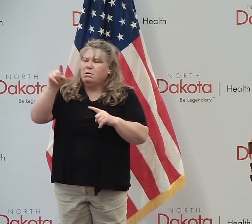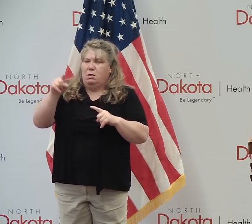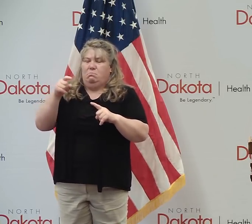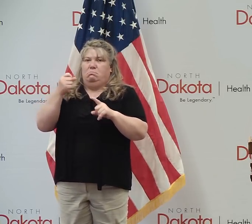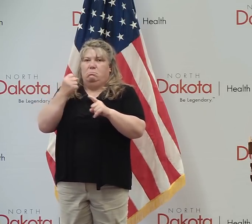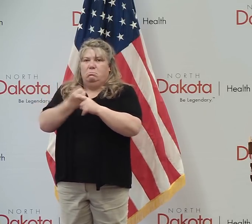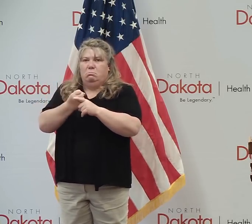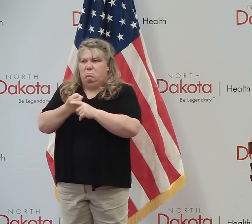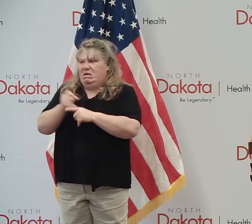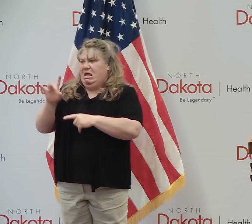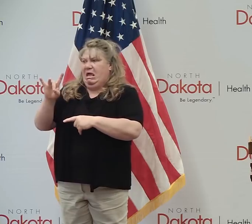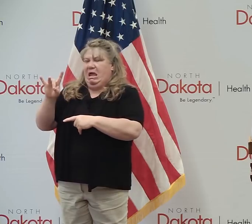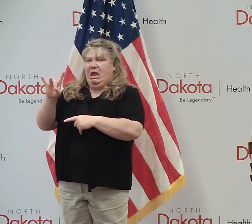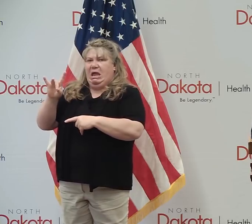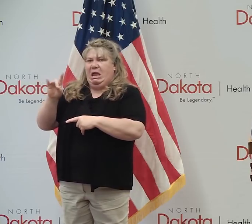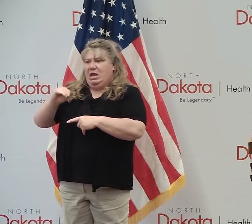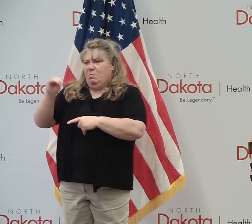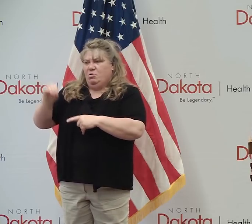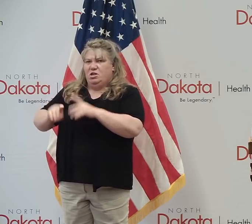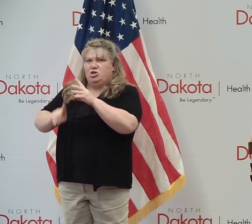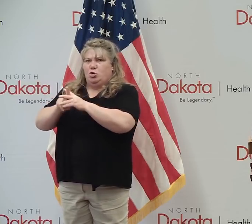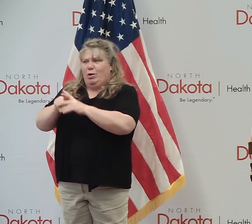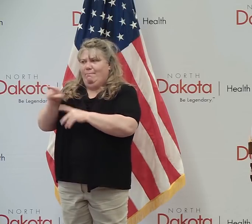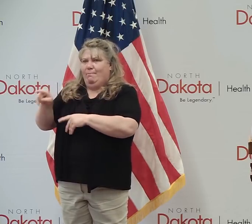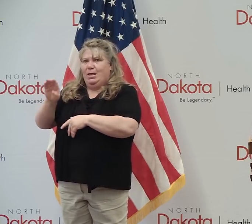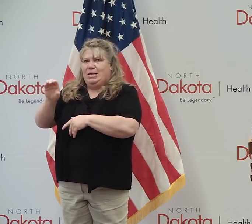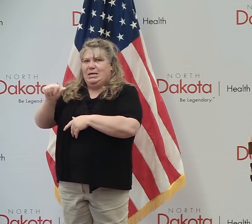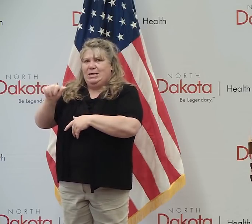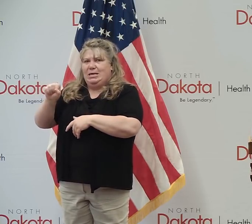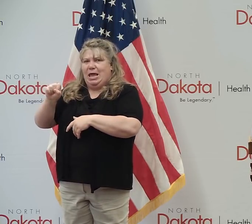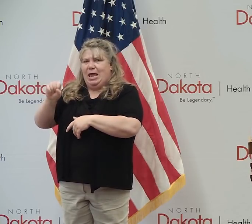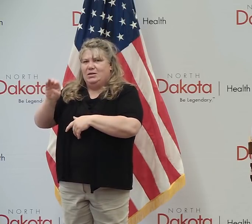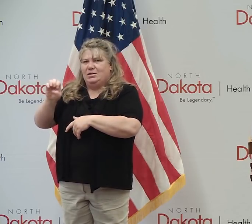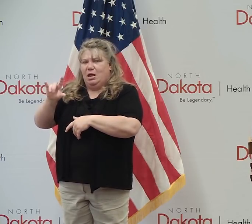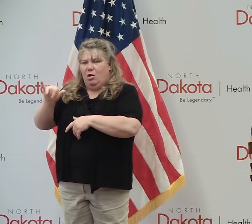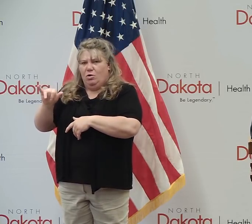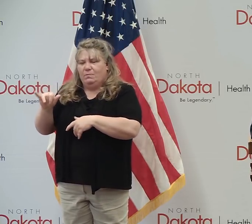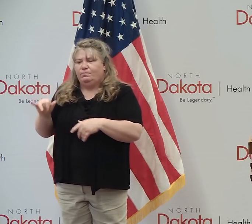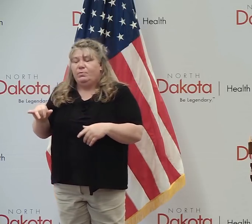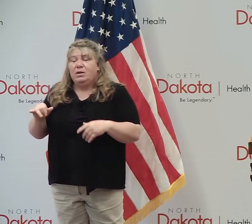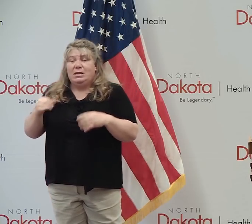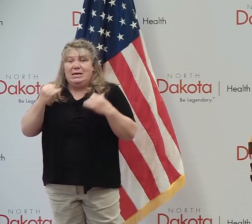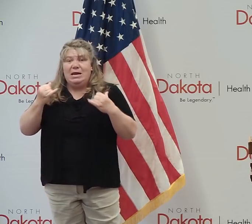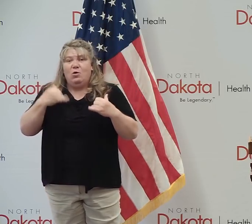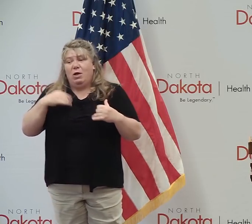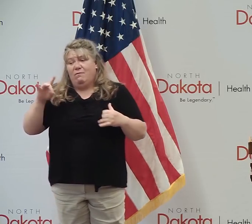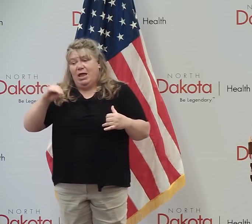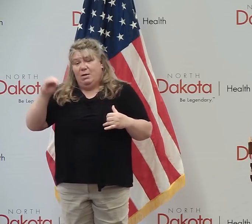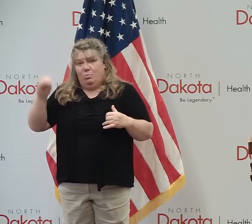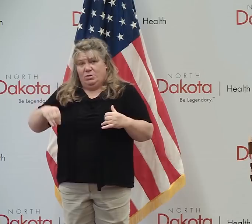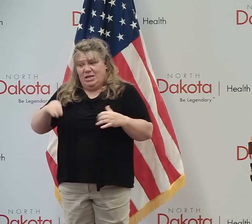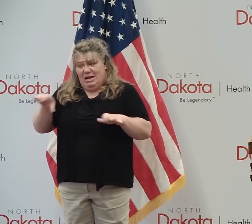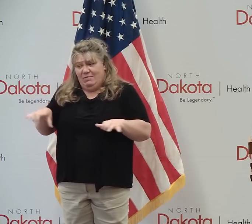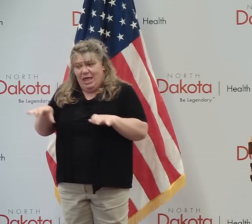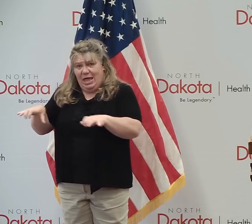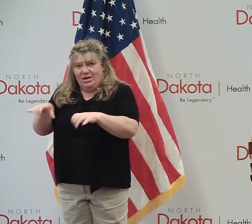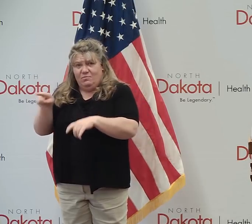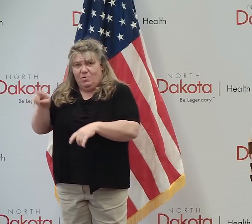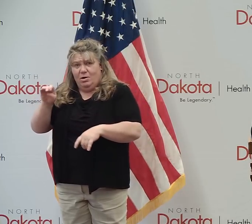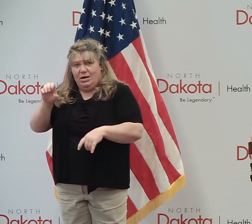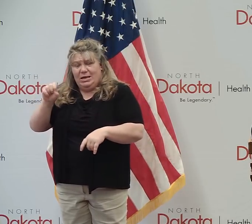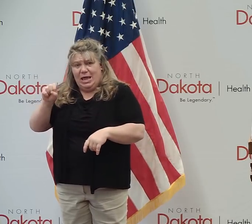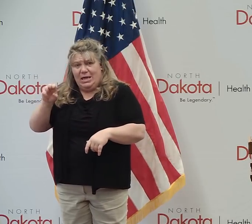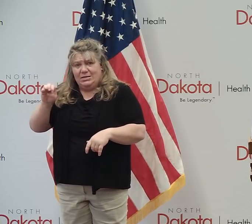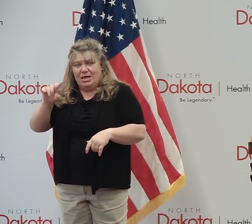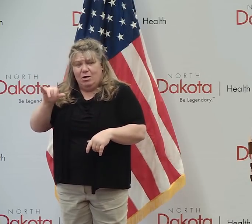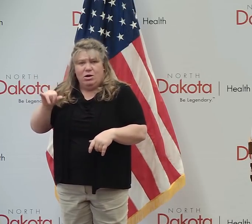and then we've got 80+% that are showing up in Cass County. And right now, even though that we got 80% of the actives are in Cass County, we're